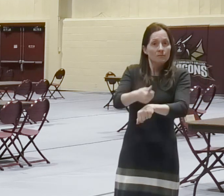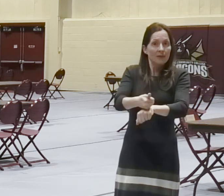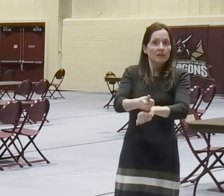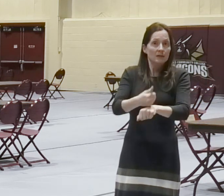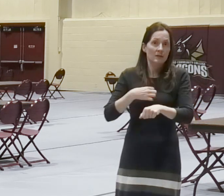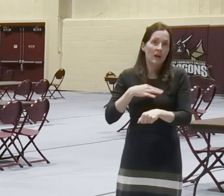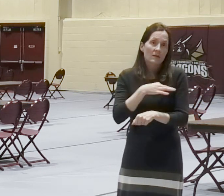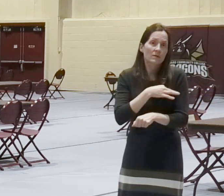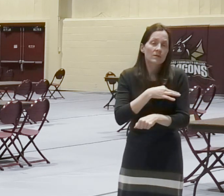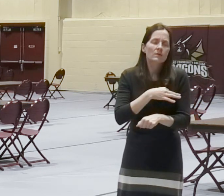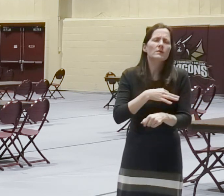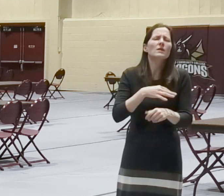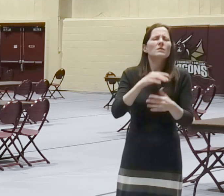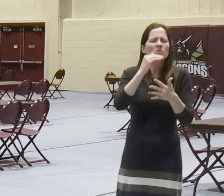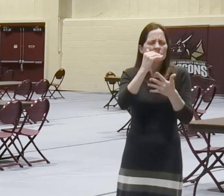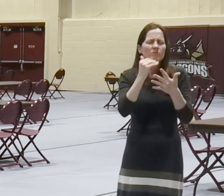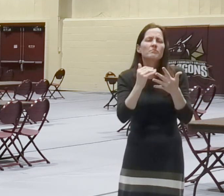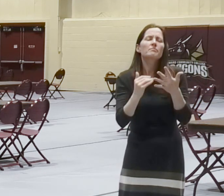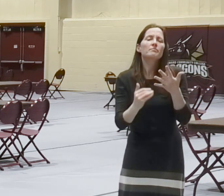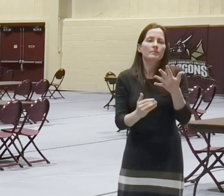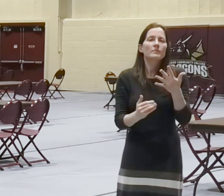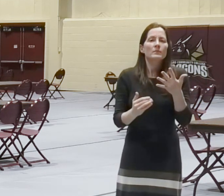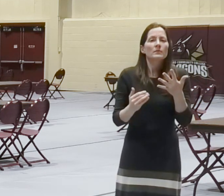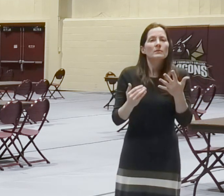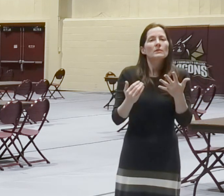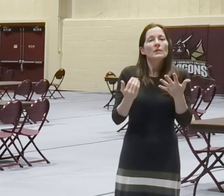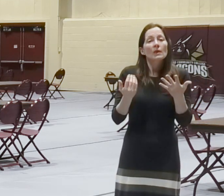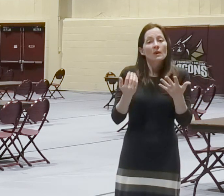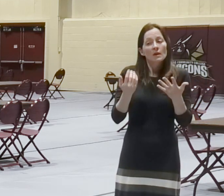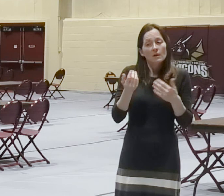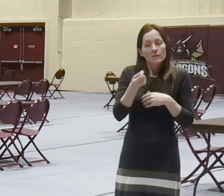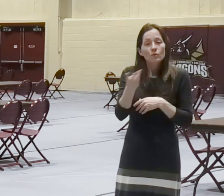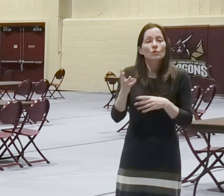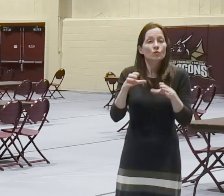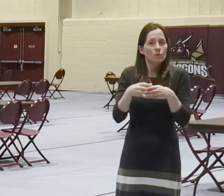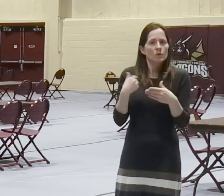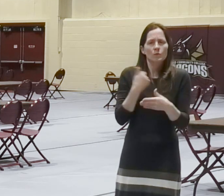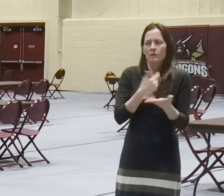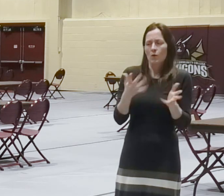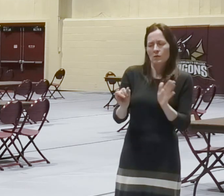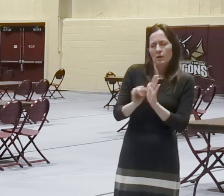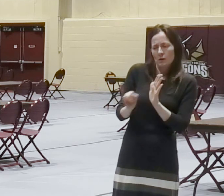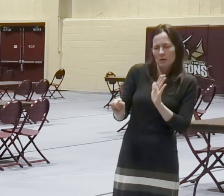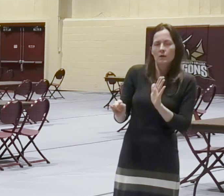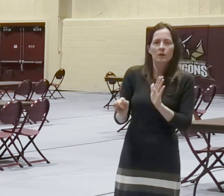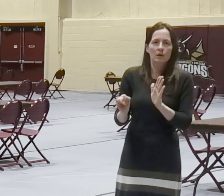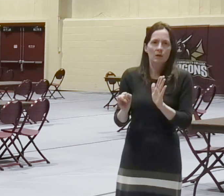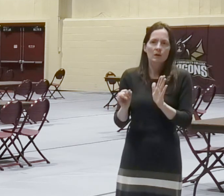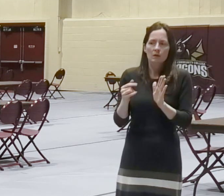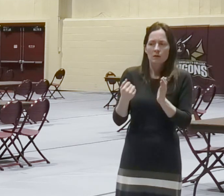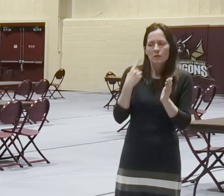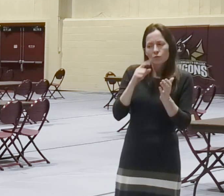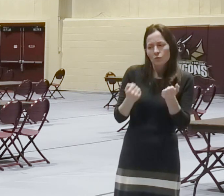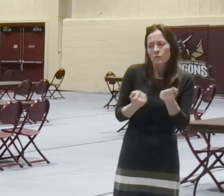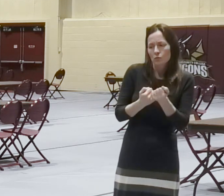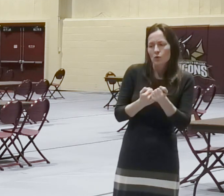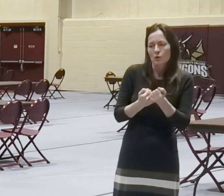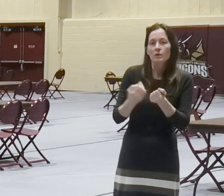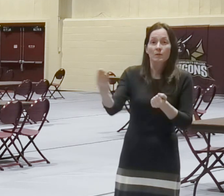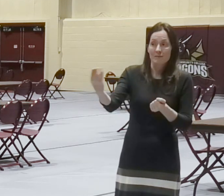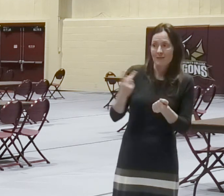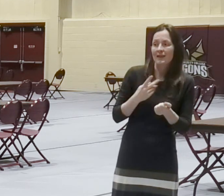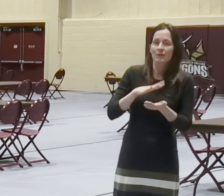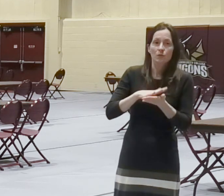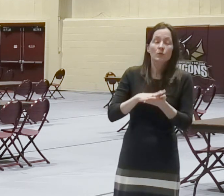been identified to support the return of small group instruction, and contracted bus drivers and